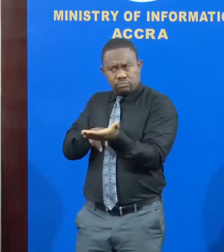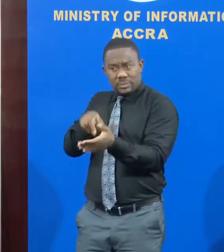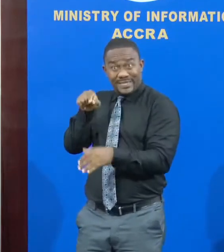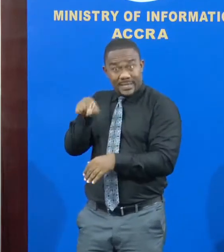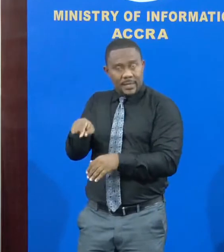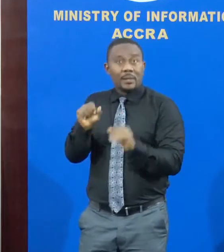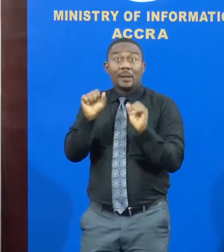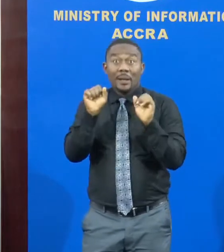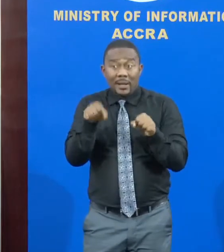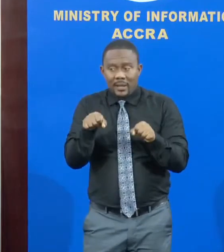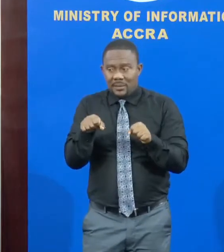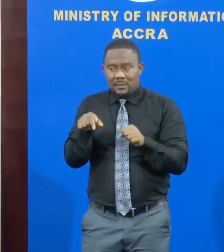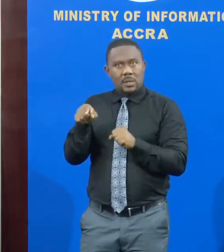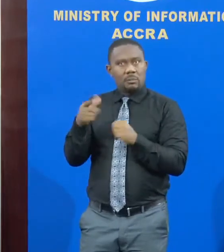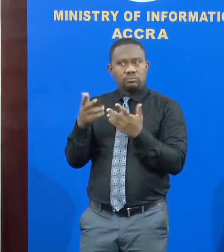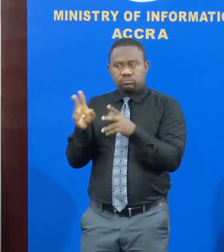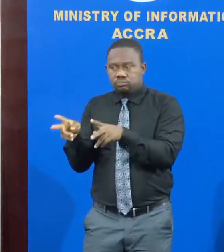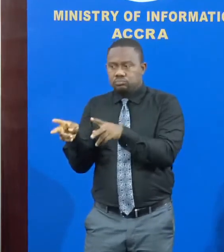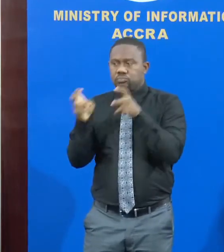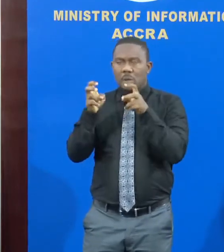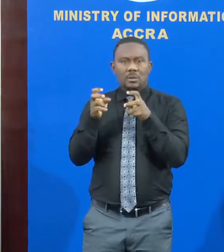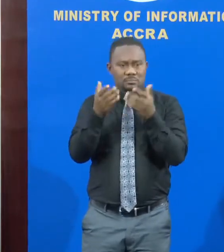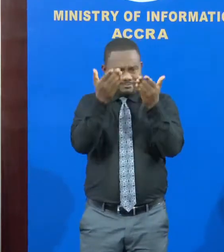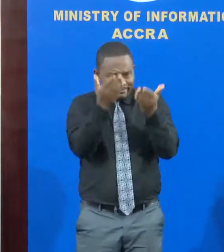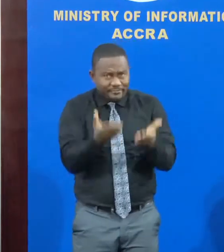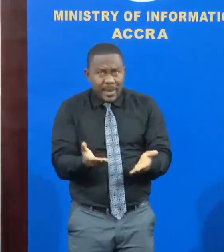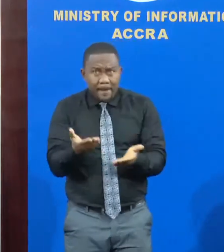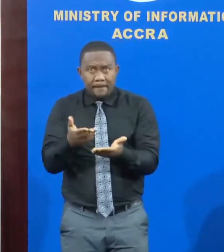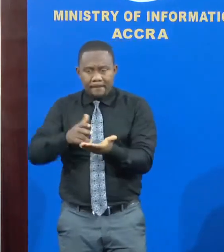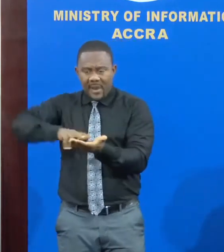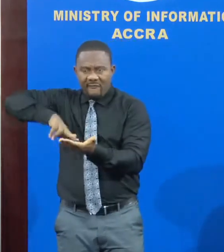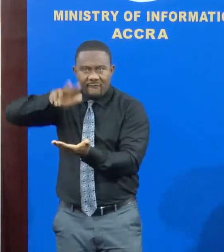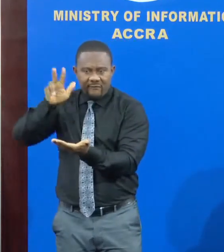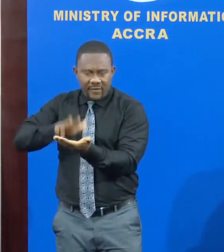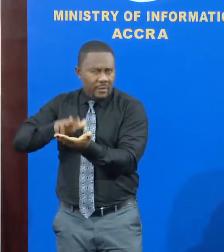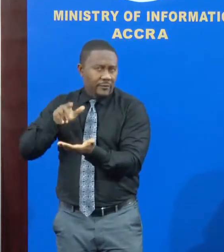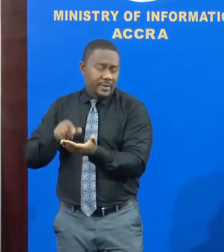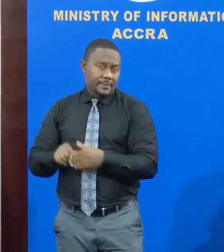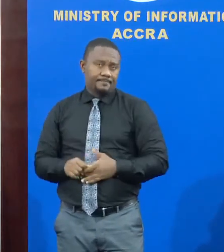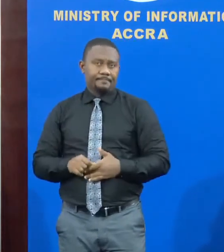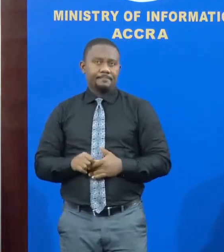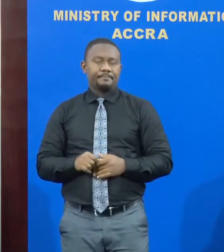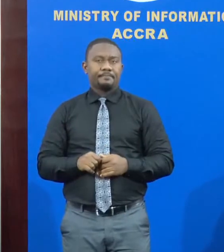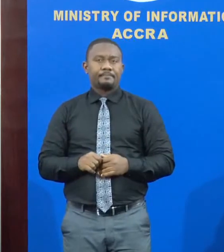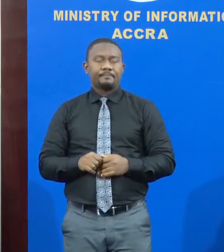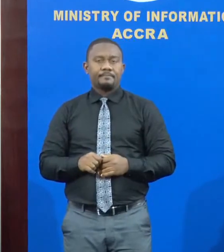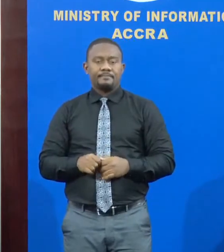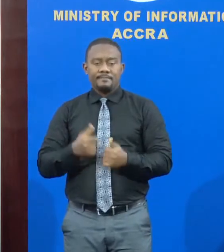provides a single source of truth for the verification of persons. The Ghana